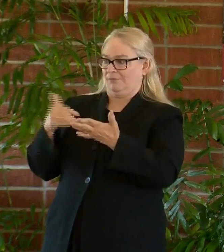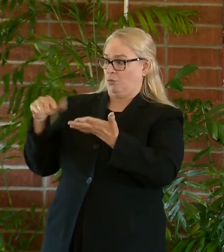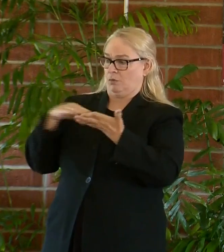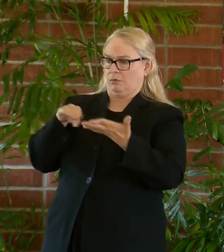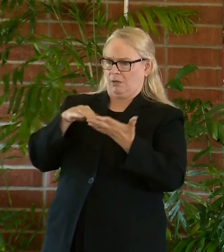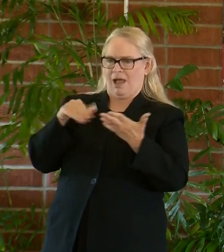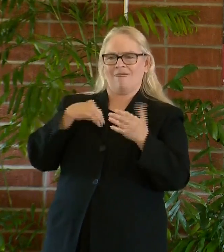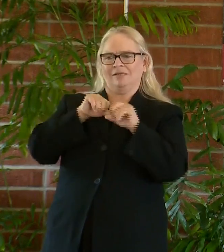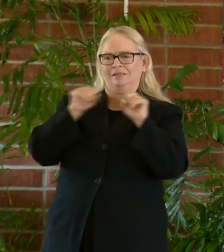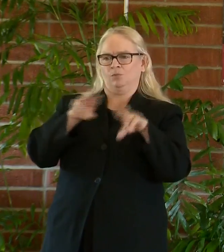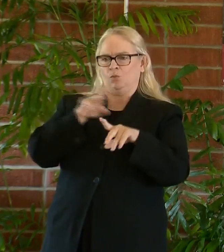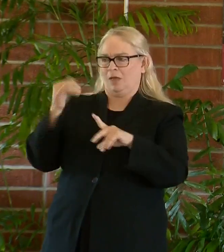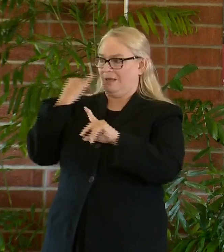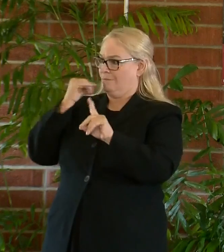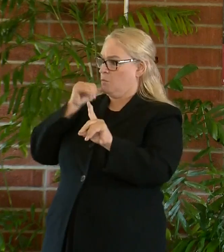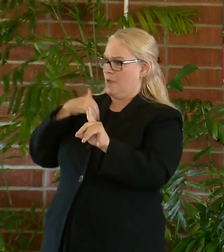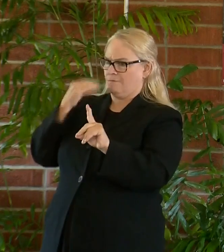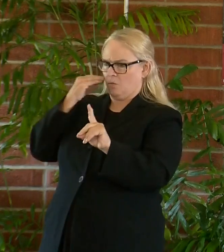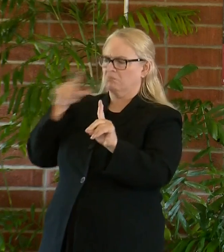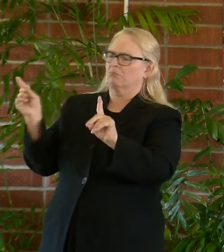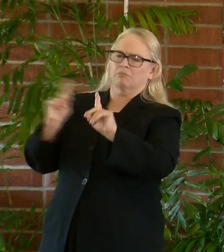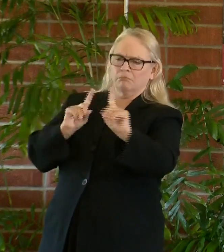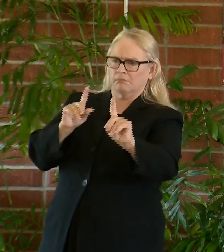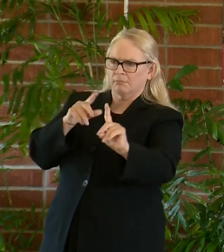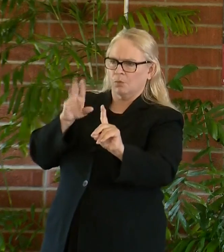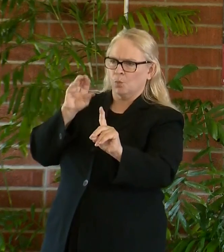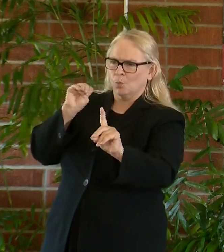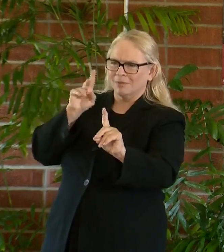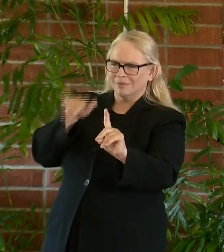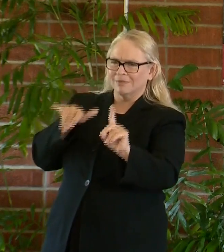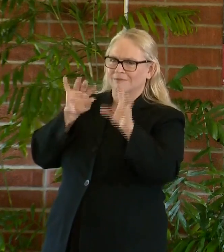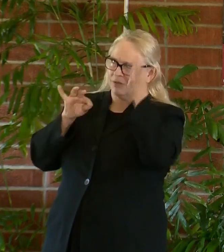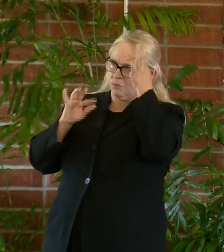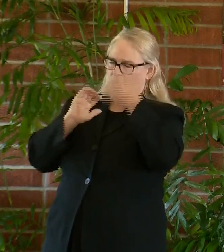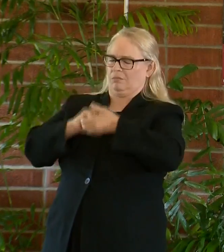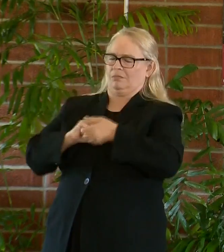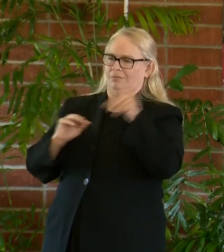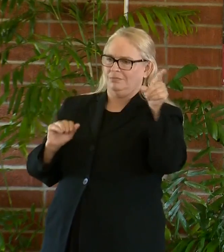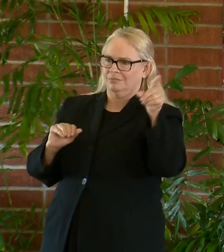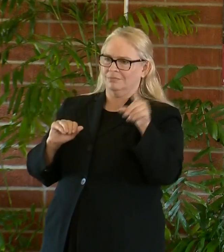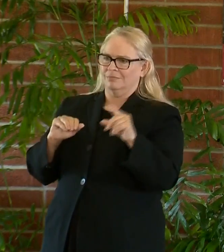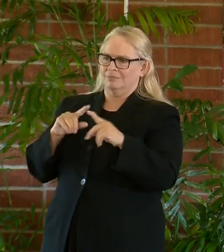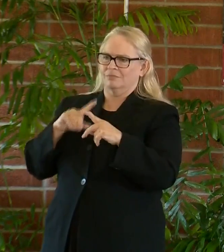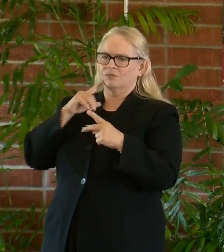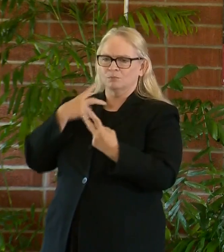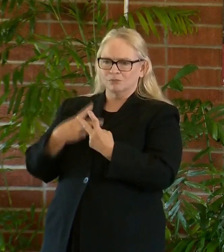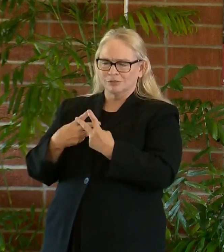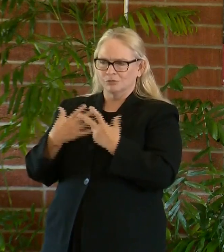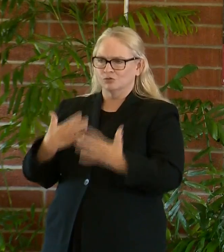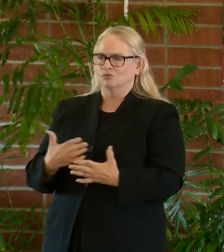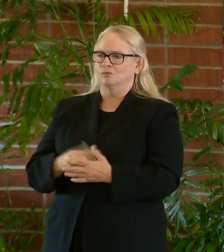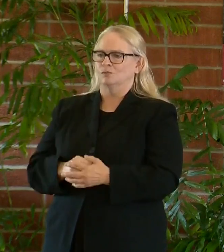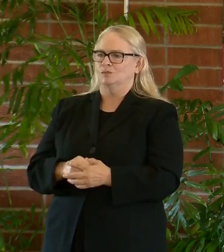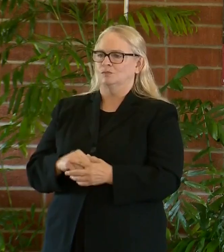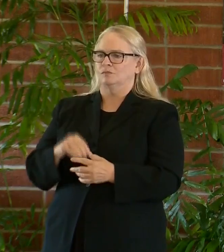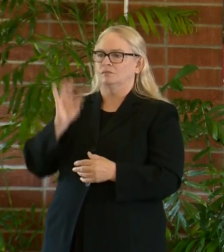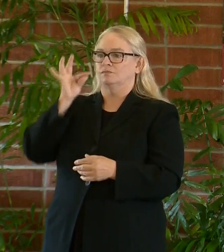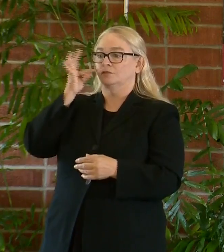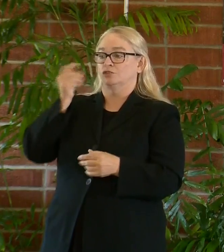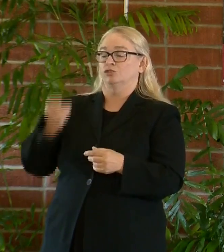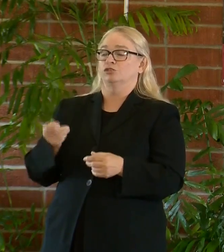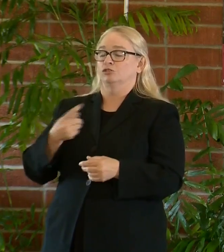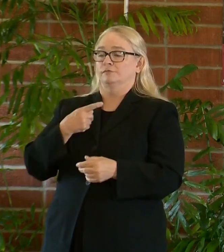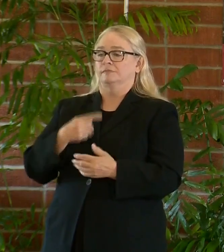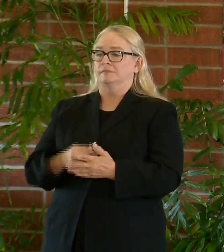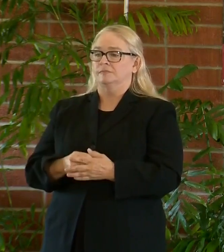federal receiver, but federal representatives, including a federal judge who has